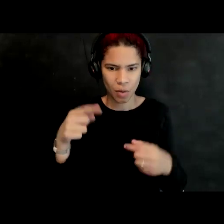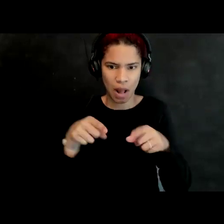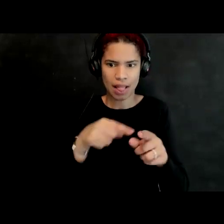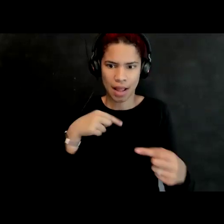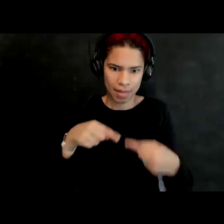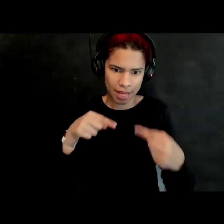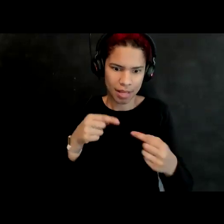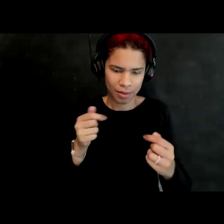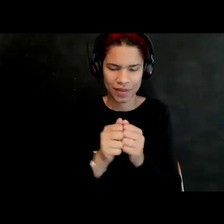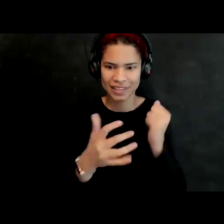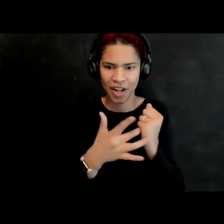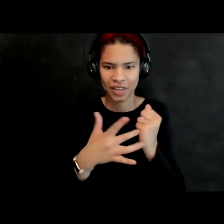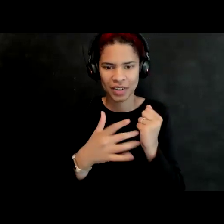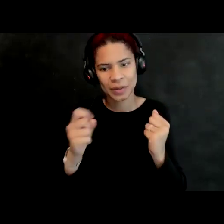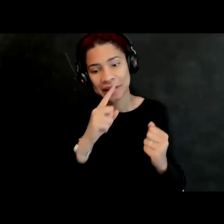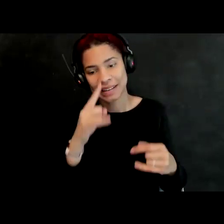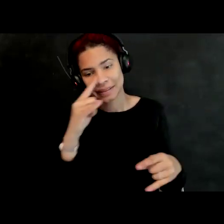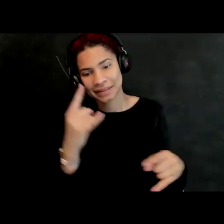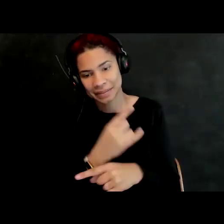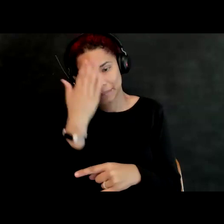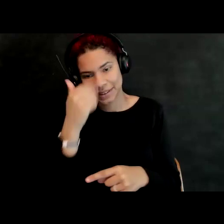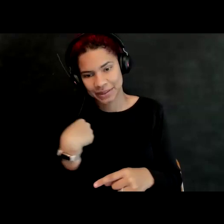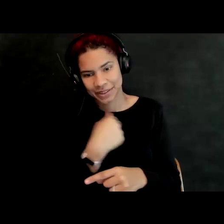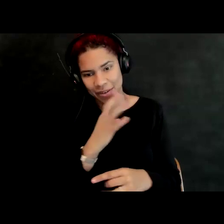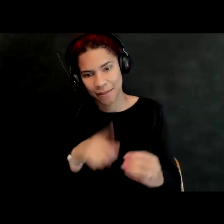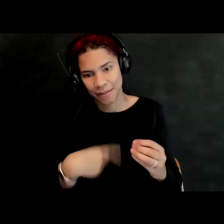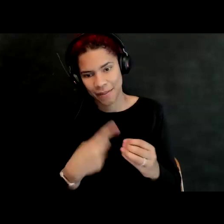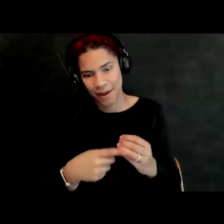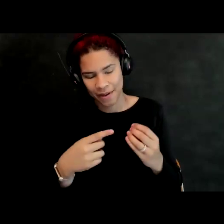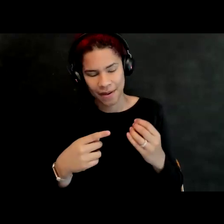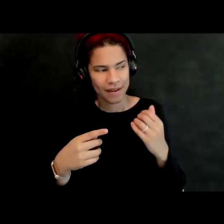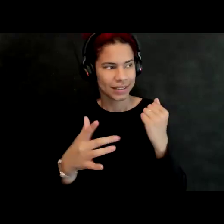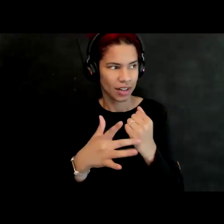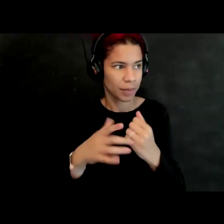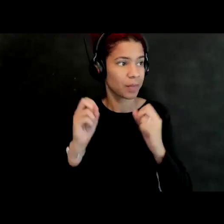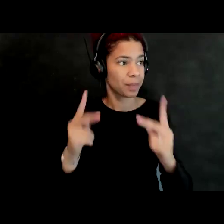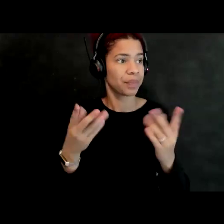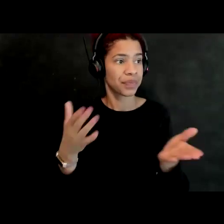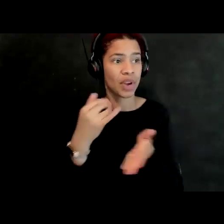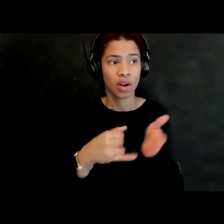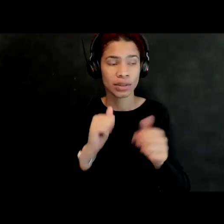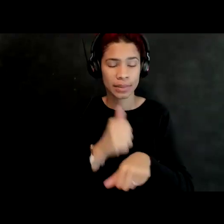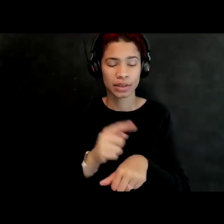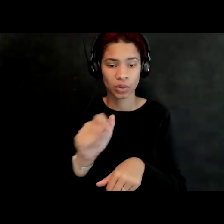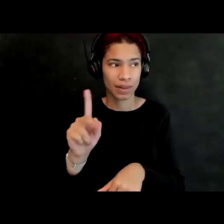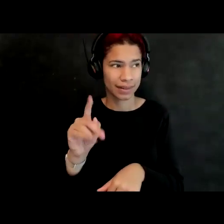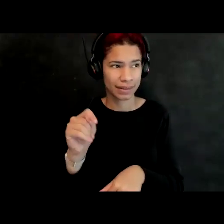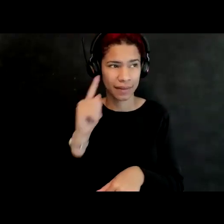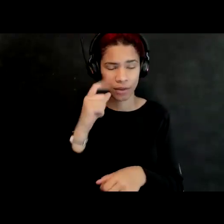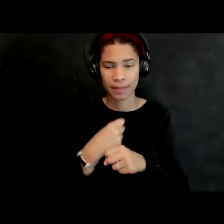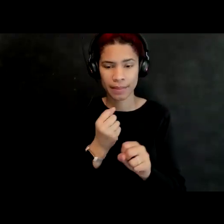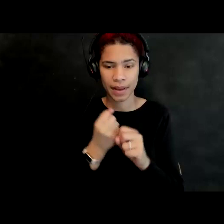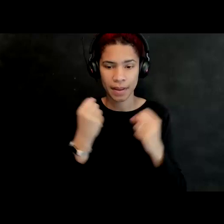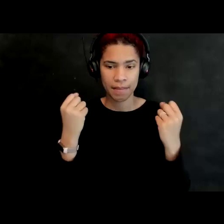So, okay, let's jump in. So this is an arts-based toolkit for creating dynamic multimedia history projects, but I want to